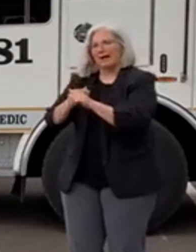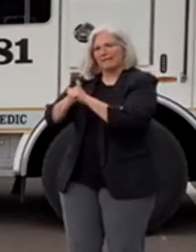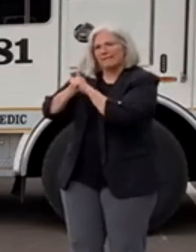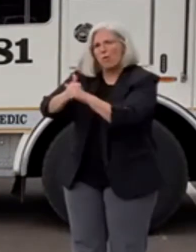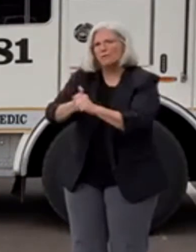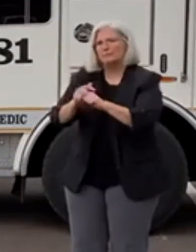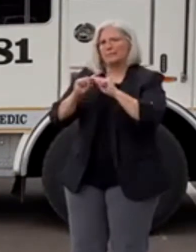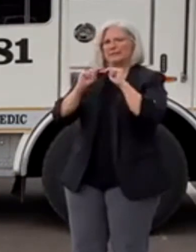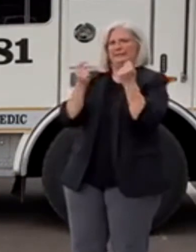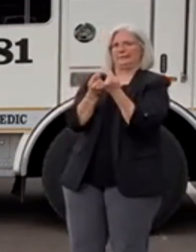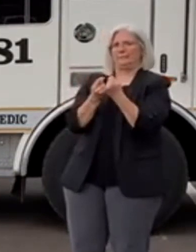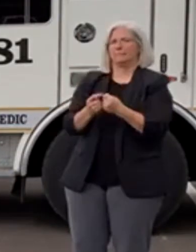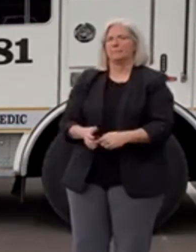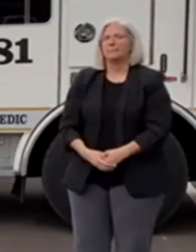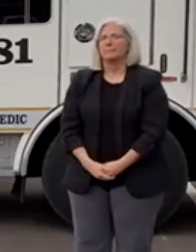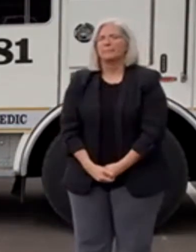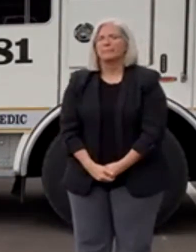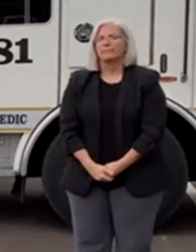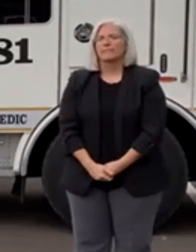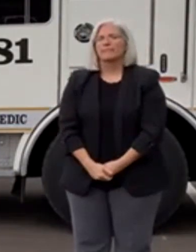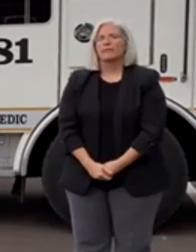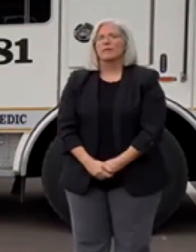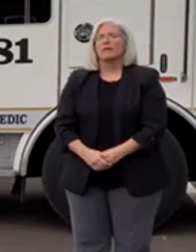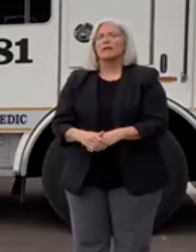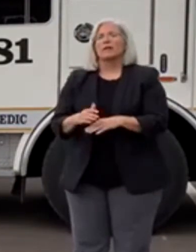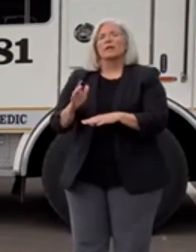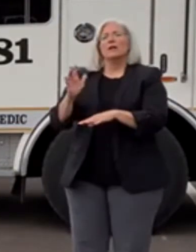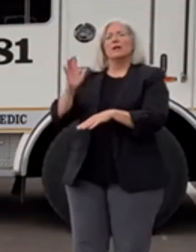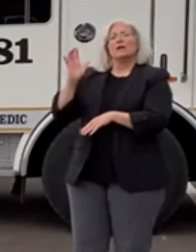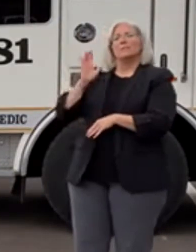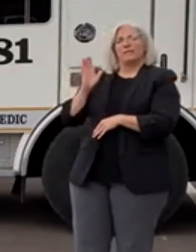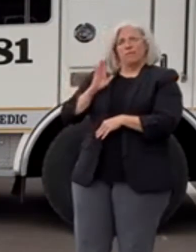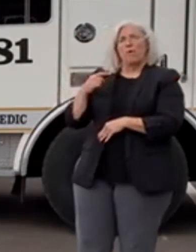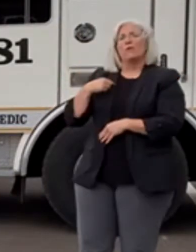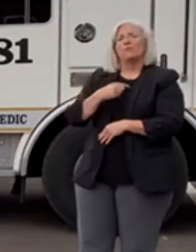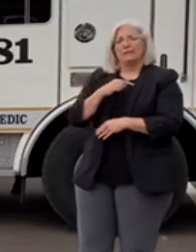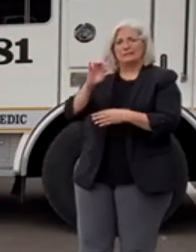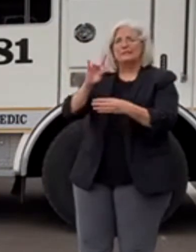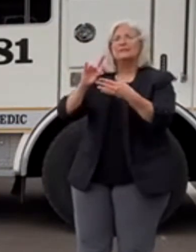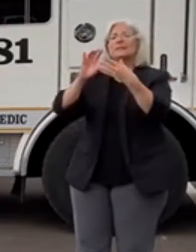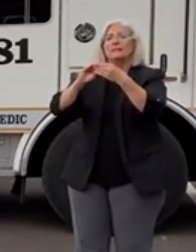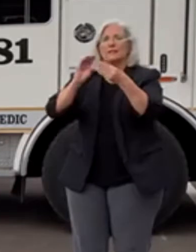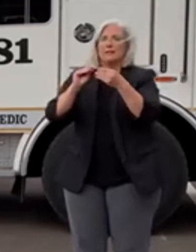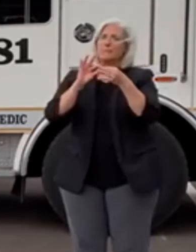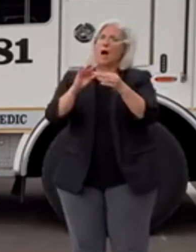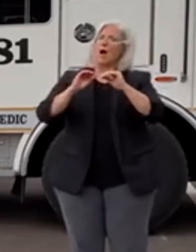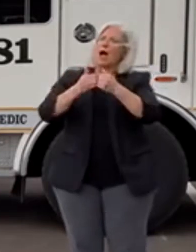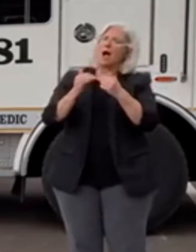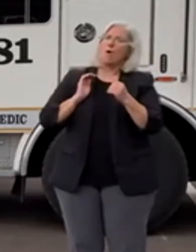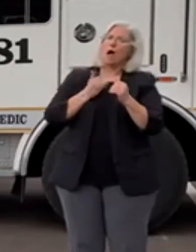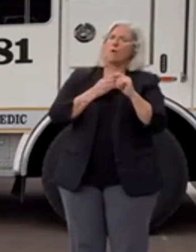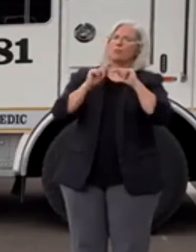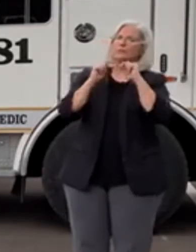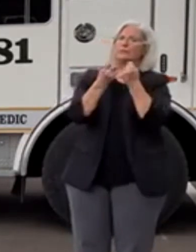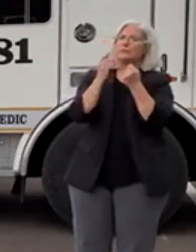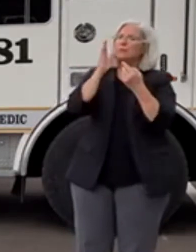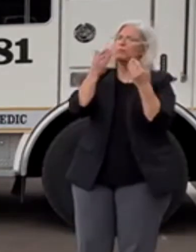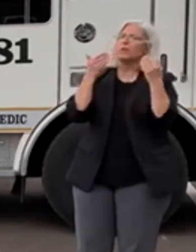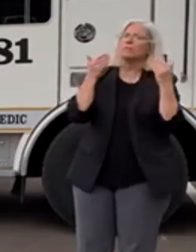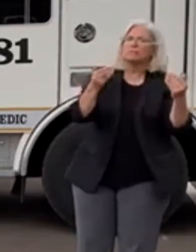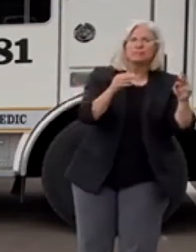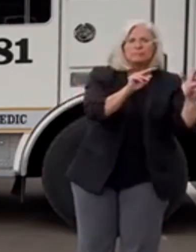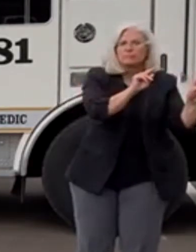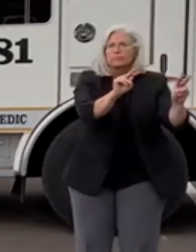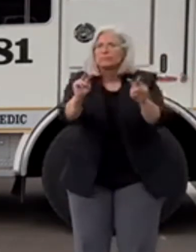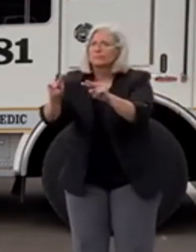here to just reiterate what we said earlier this week, which is our team will be taking an enhanced enforcement approach in the coming days